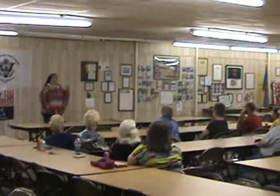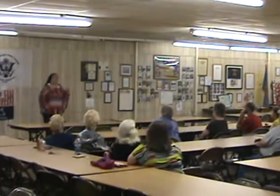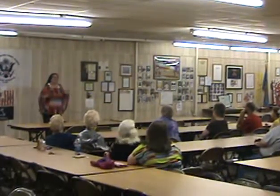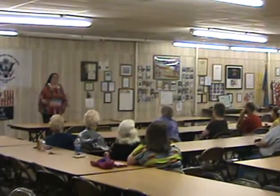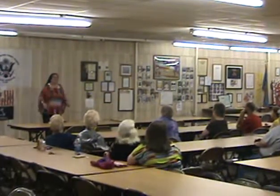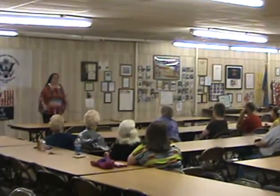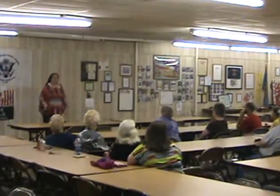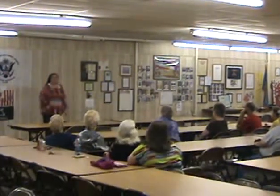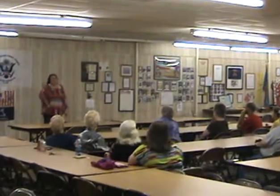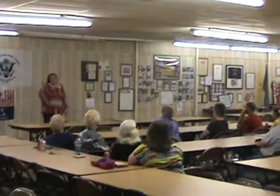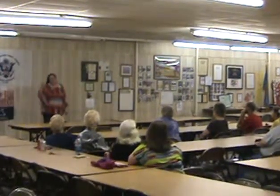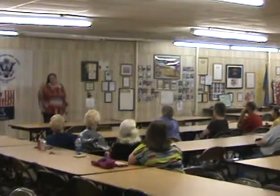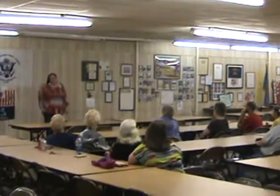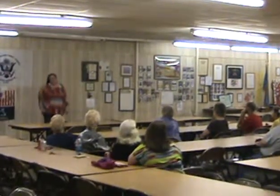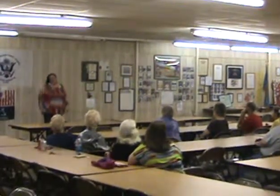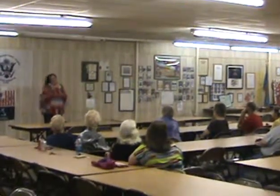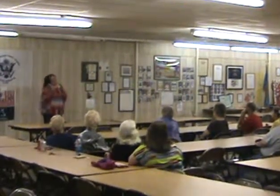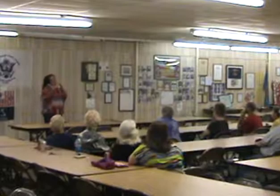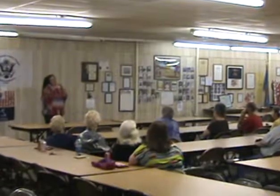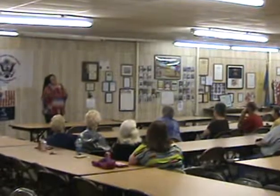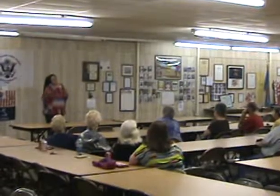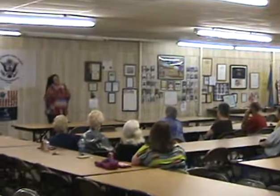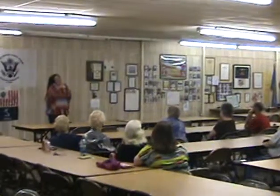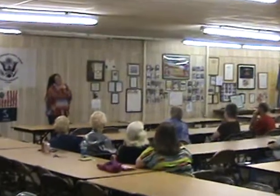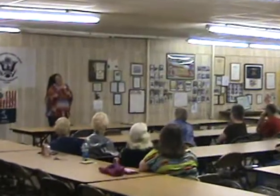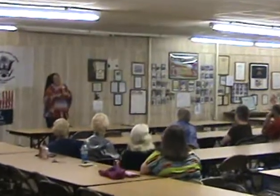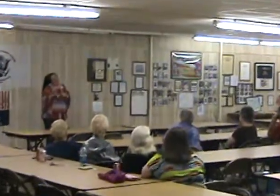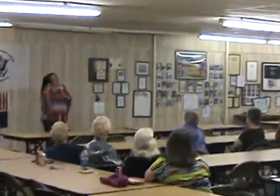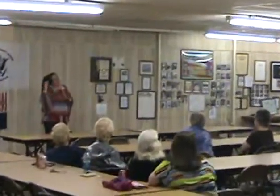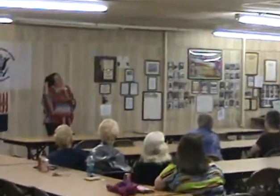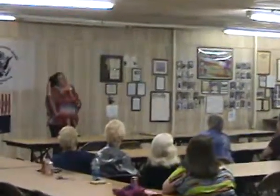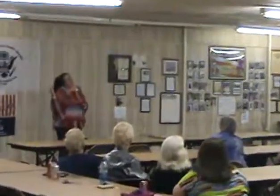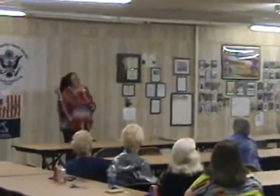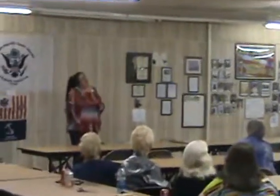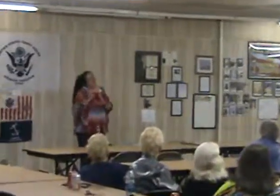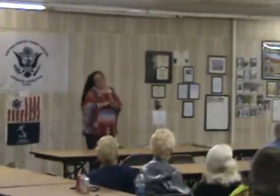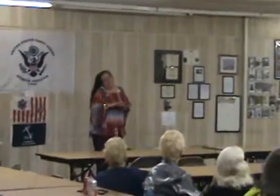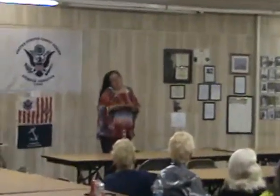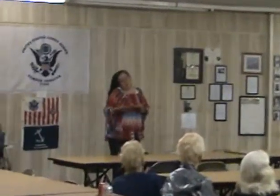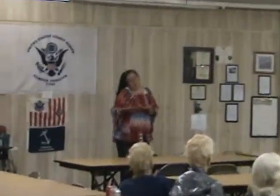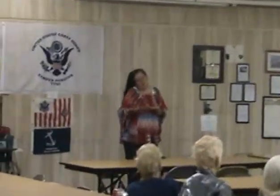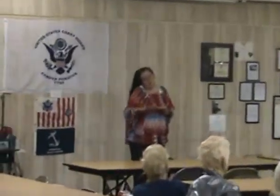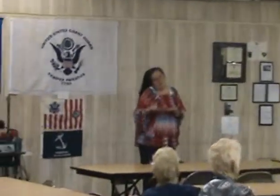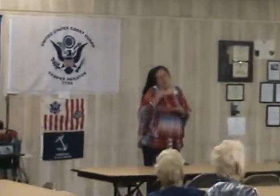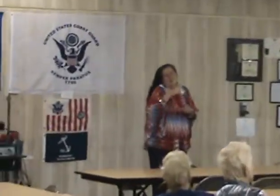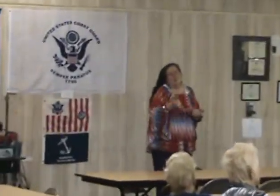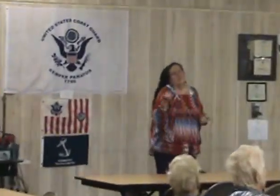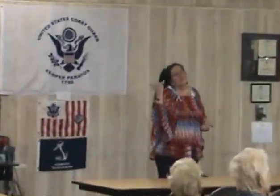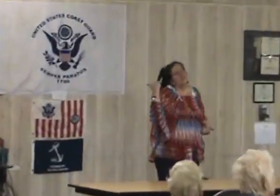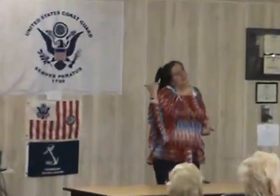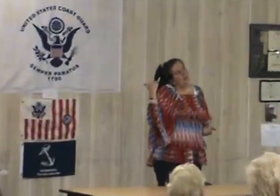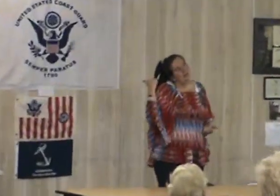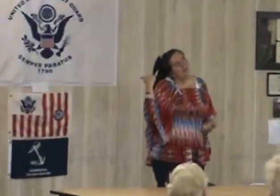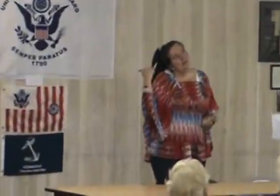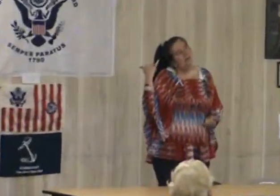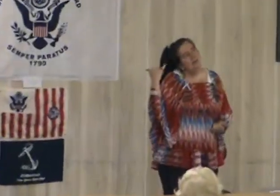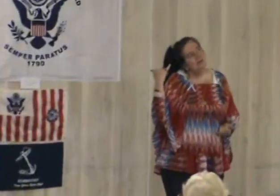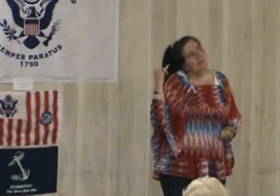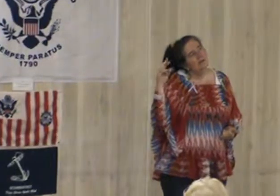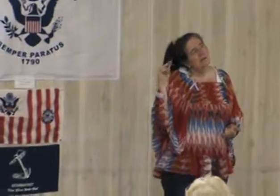store. They said, yes, she's been here, but the memory wasn't clear. Was it